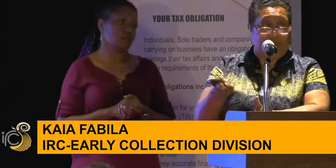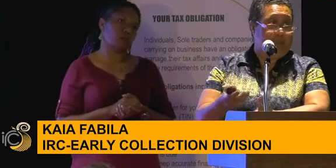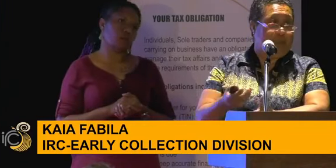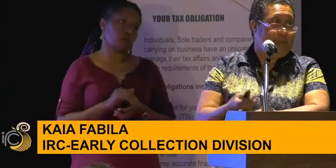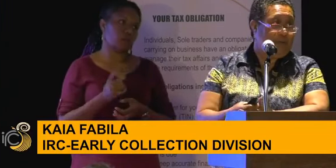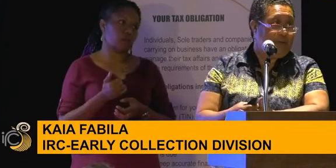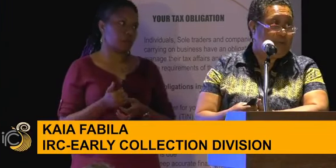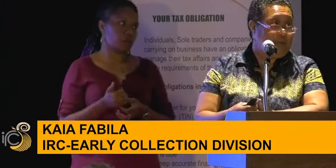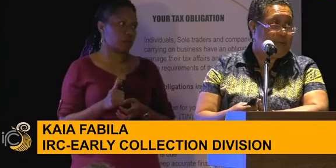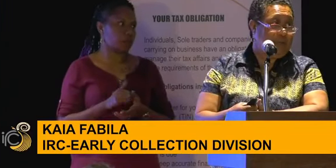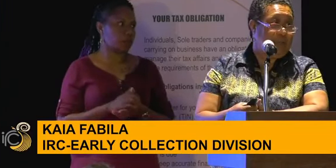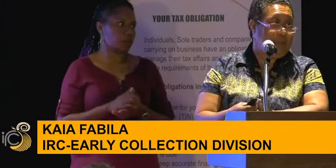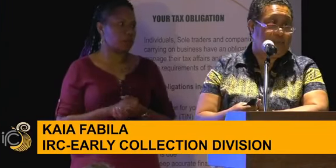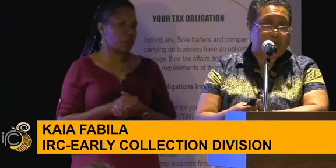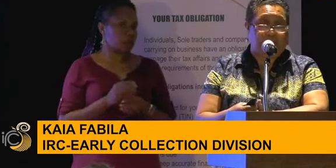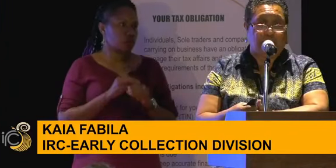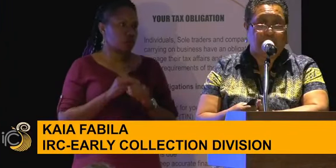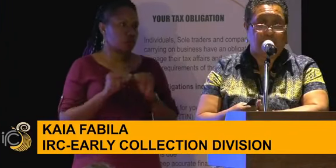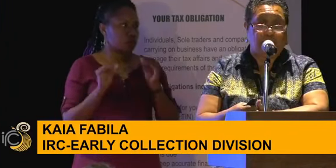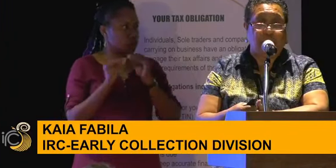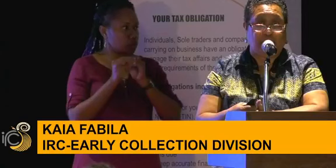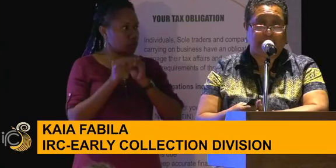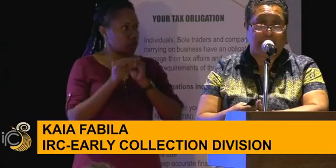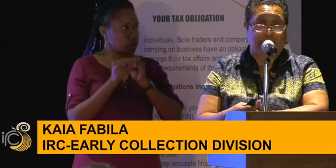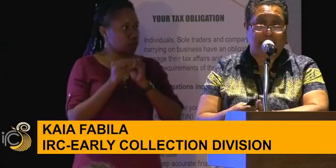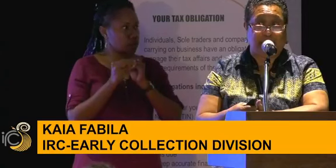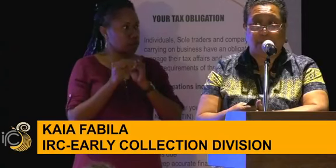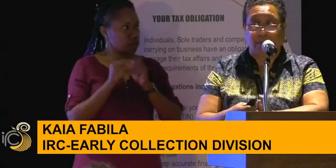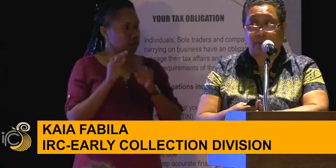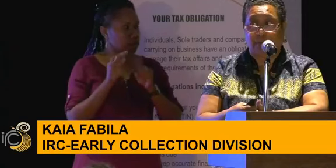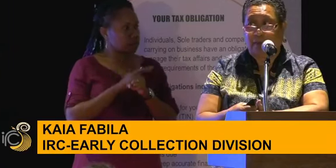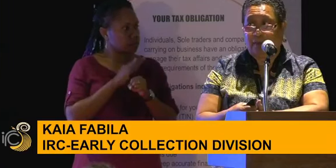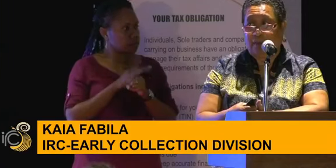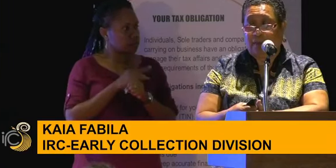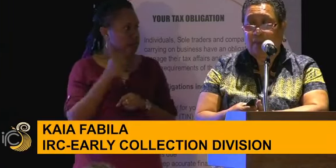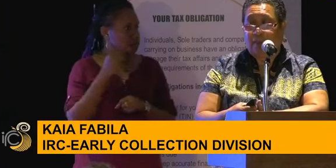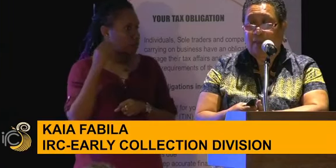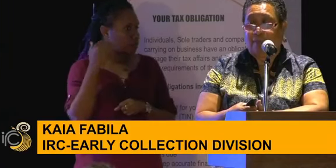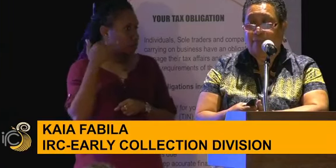will then make a telephone call or email. So